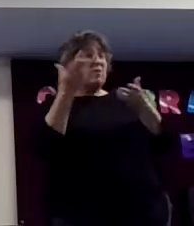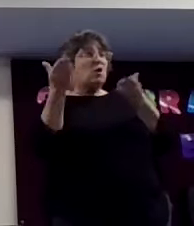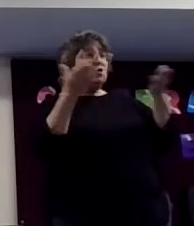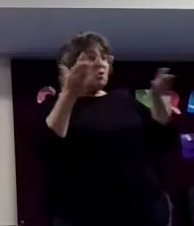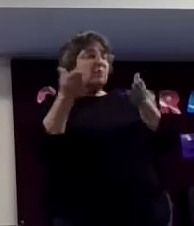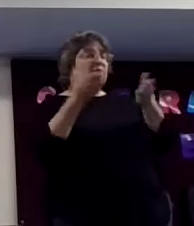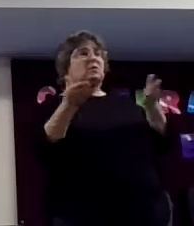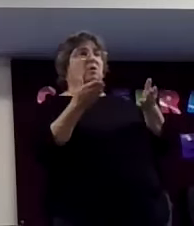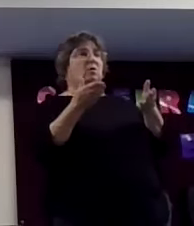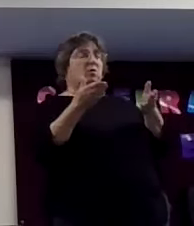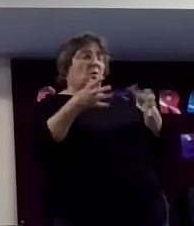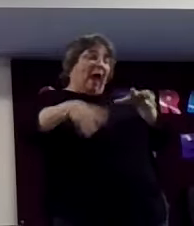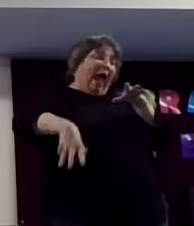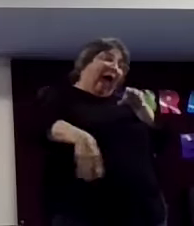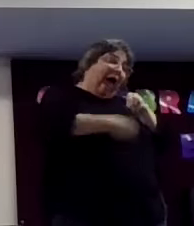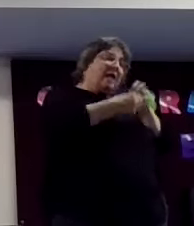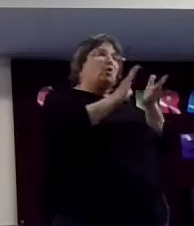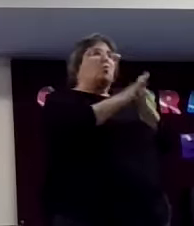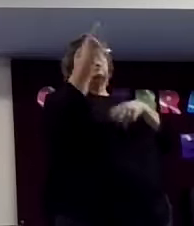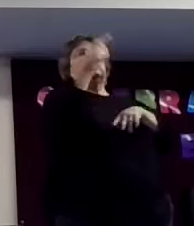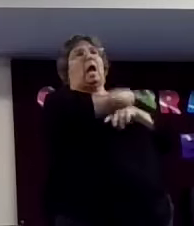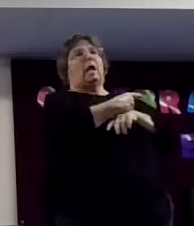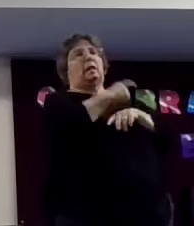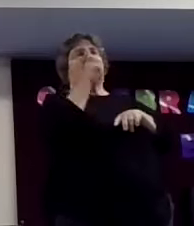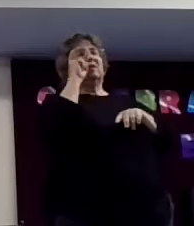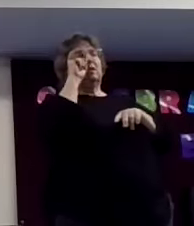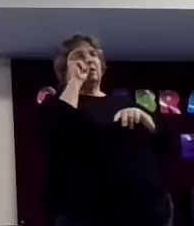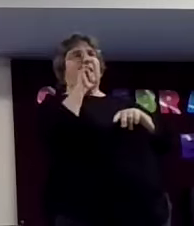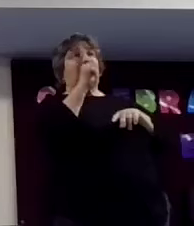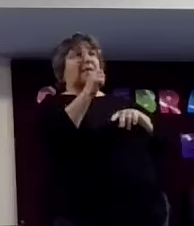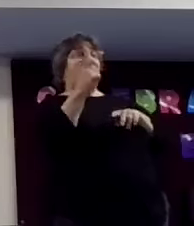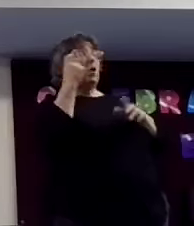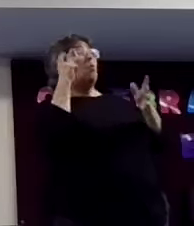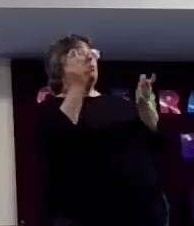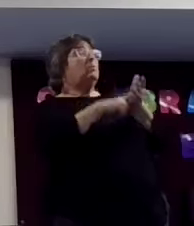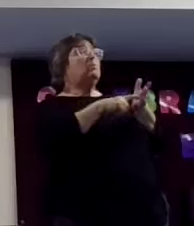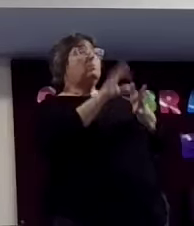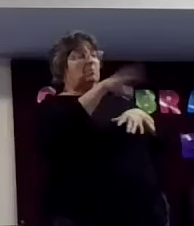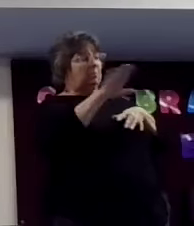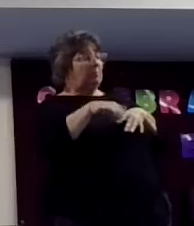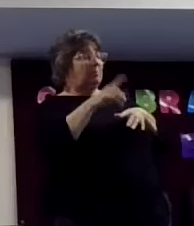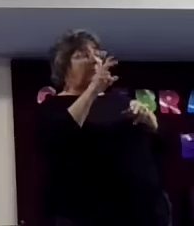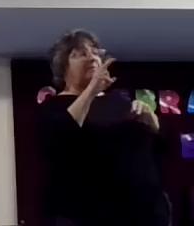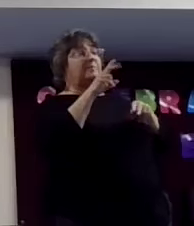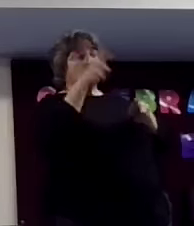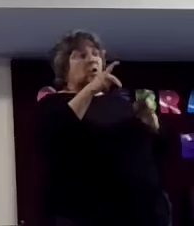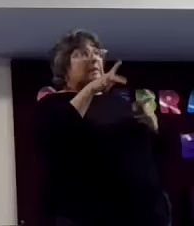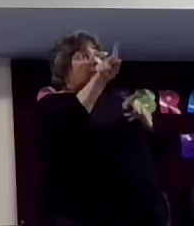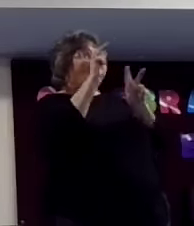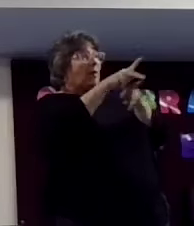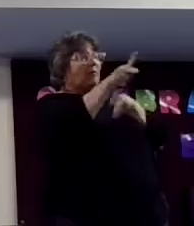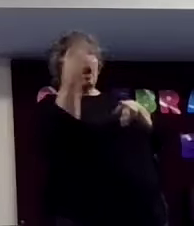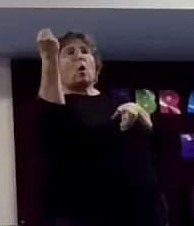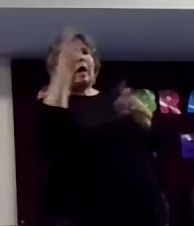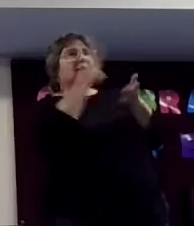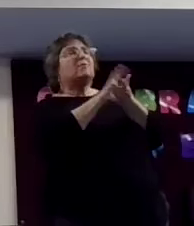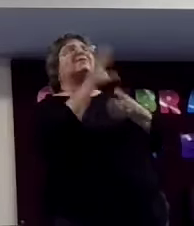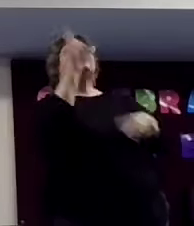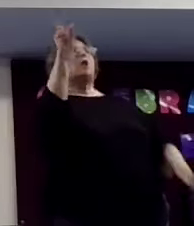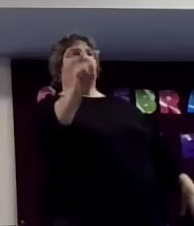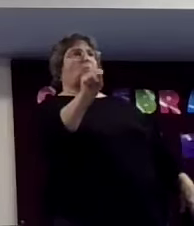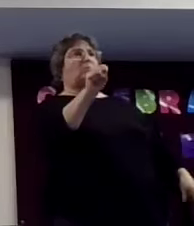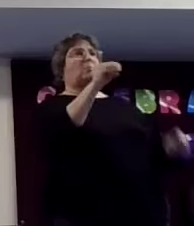we push right into part of the school day. You know, it's not, we're recognizing your child should see a professional, go do it outside of